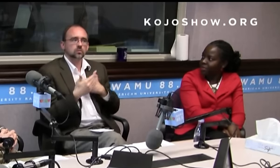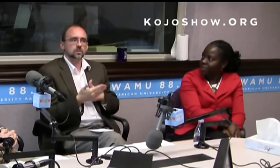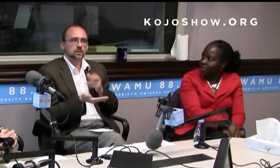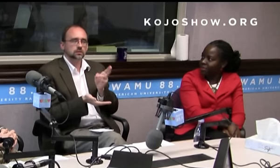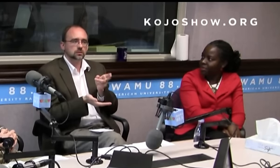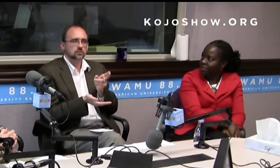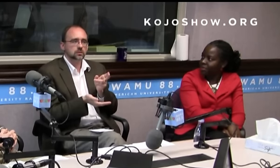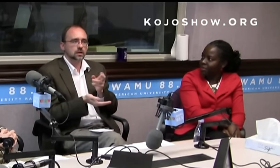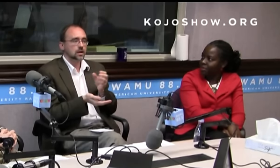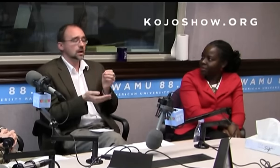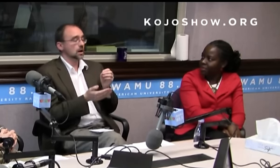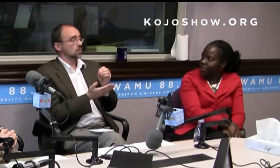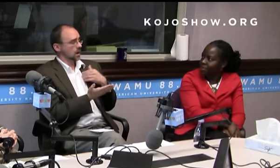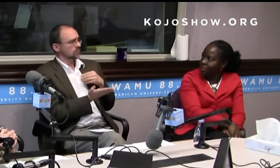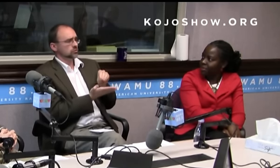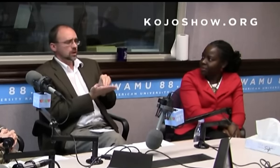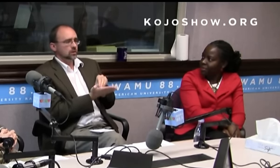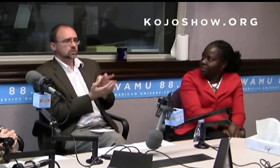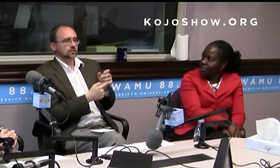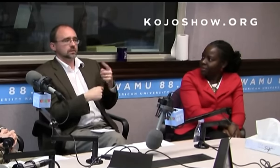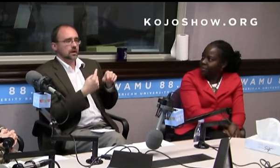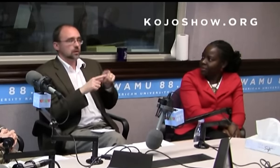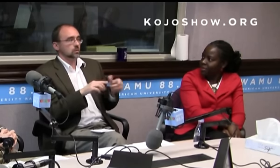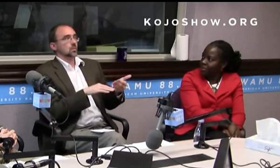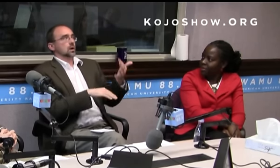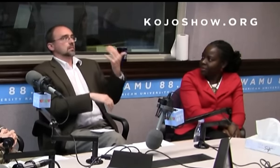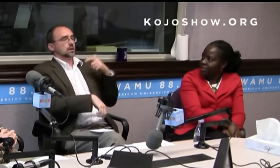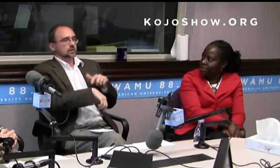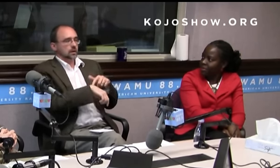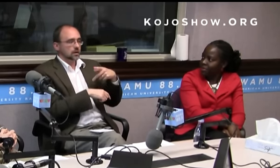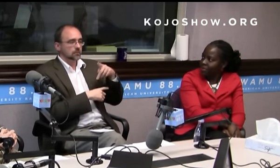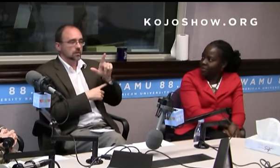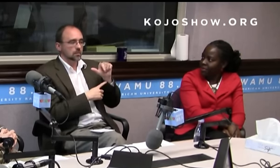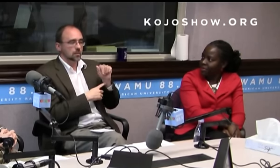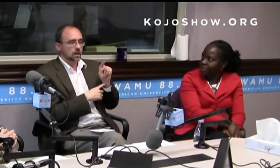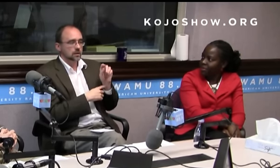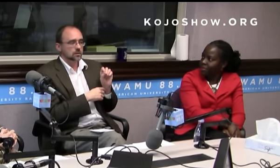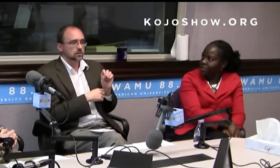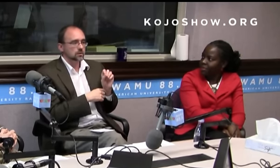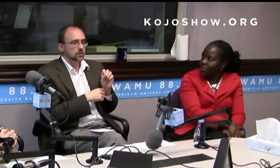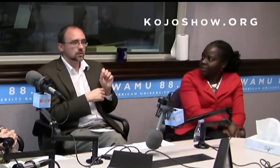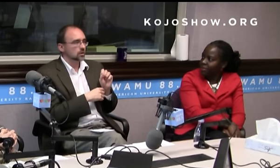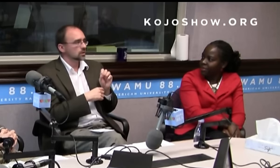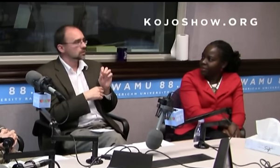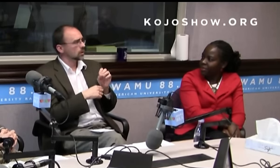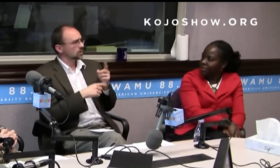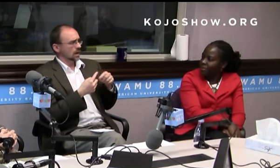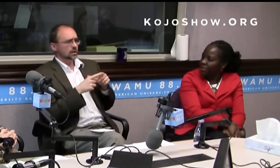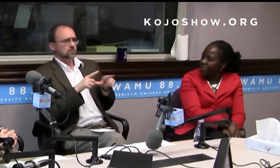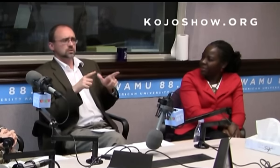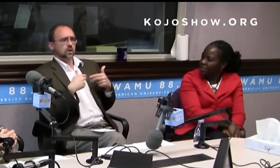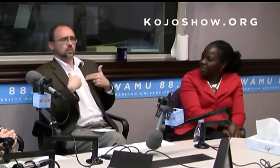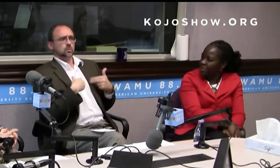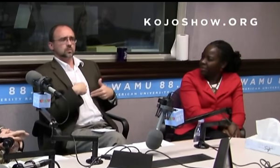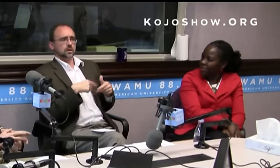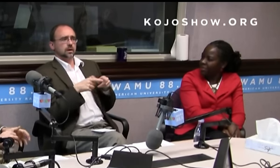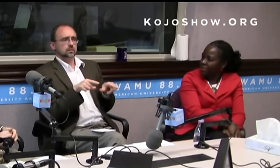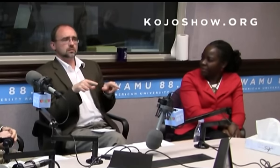the deaf people in that community that are signing, but the whole community. And even back to Plato's